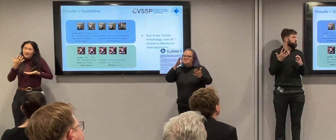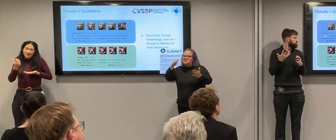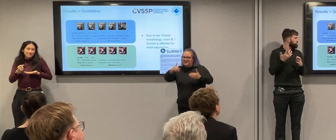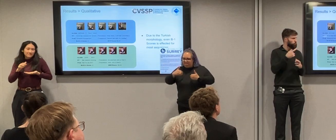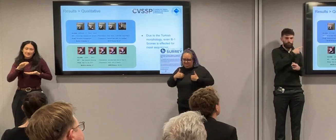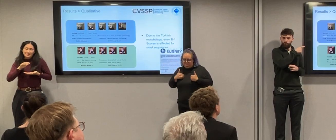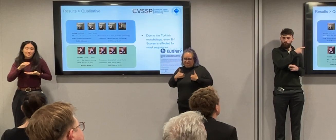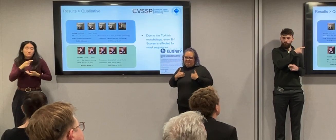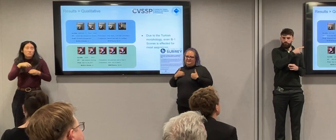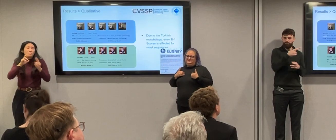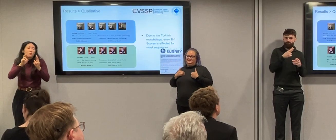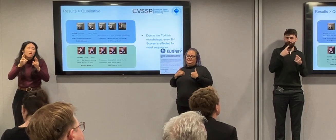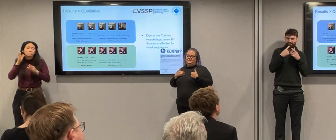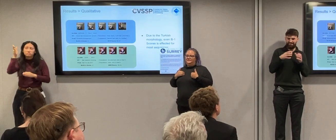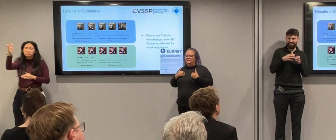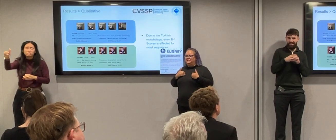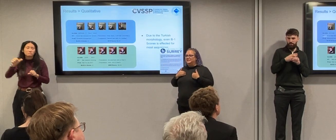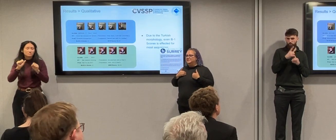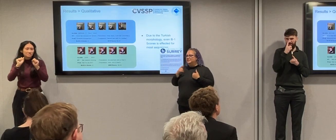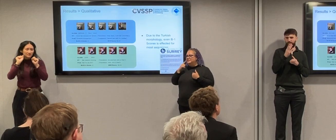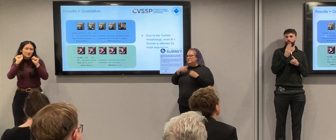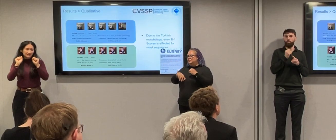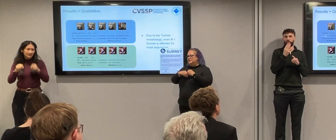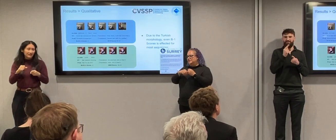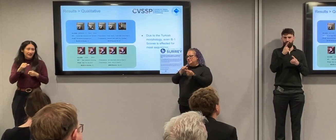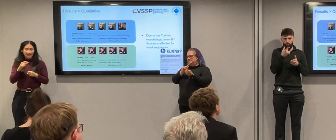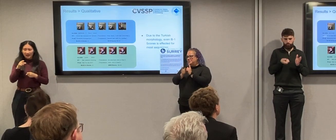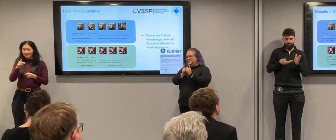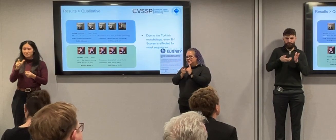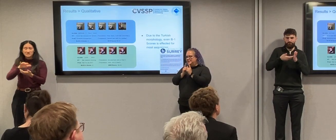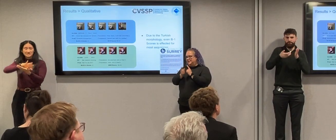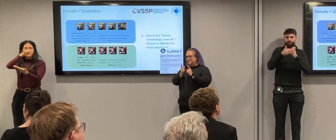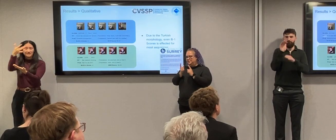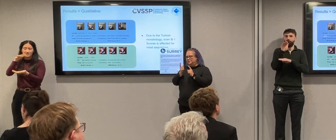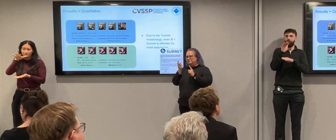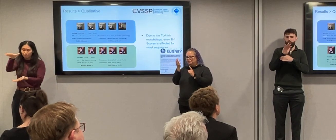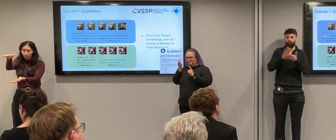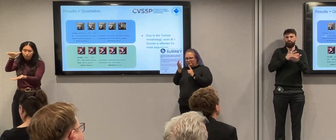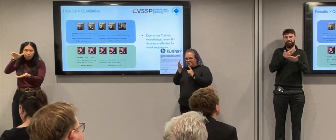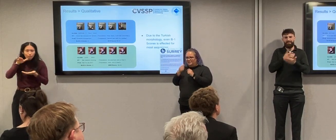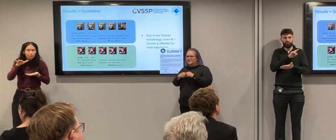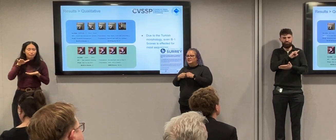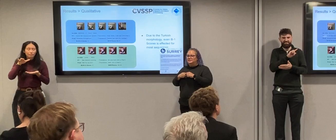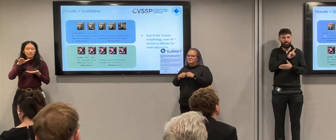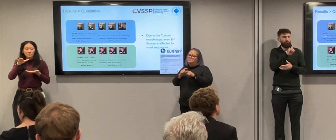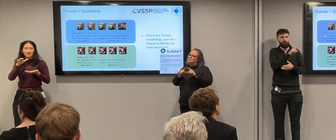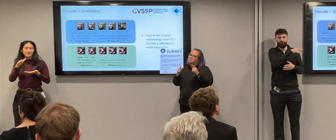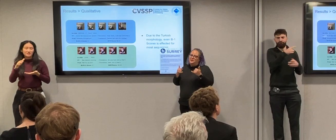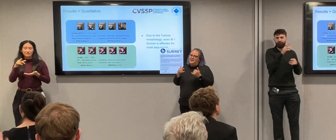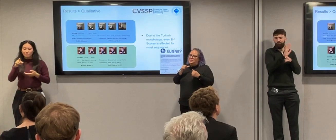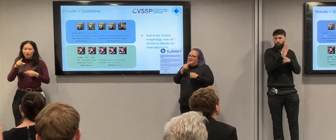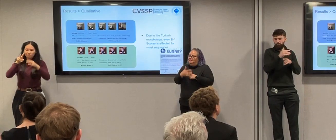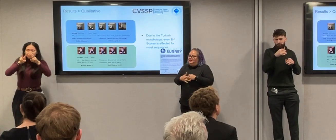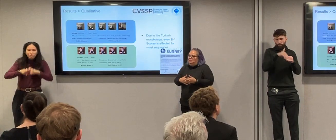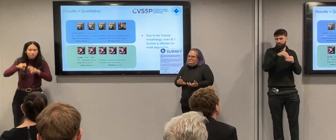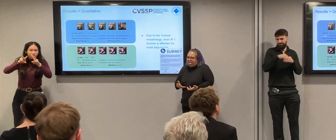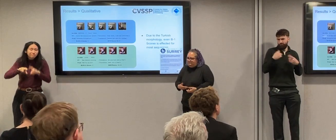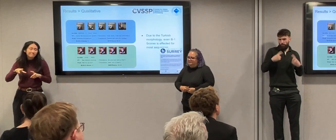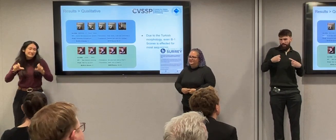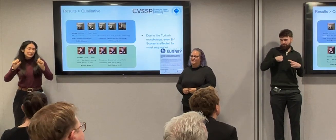use this data set in the future for additional translation purposes for those content that is not available.